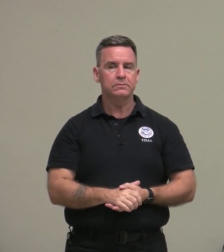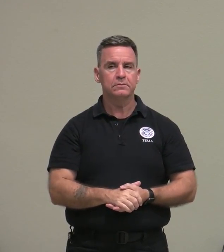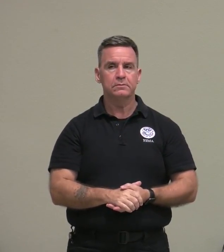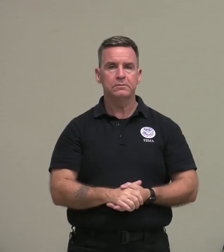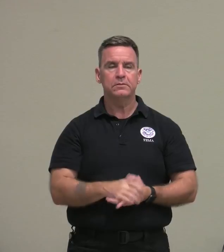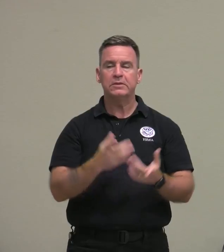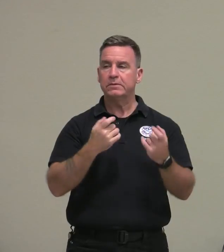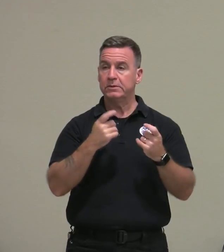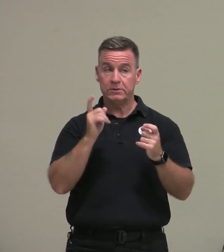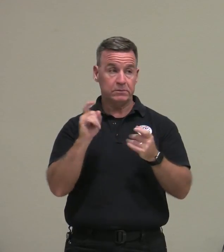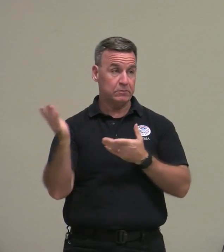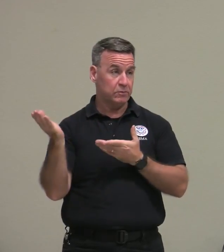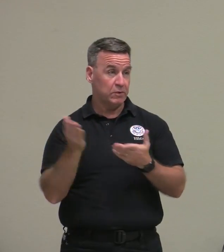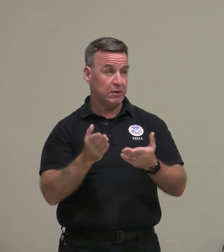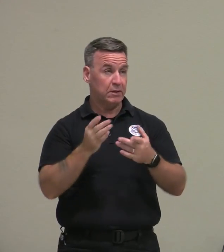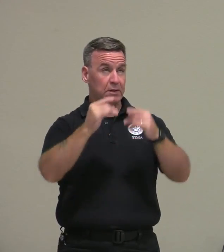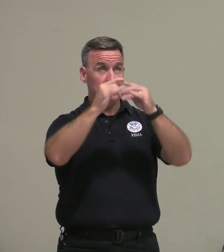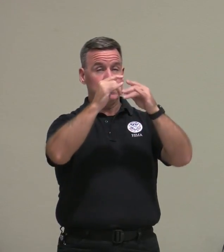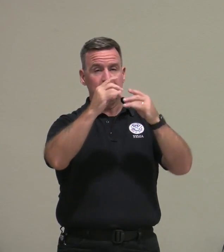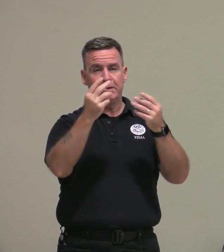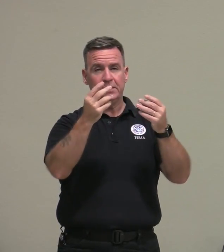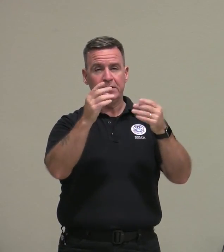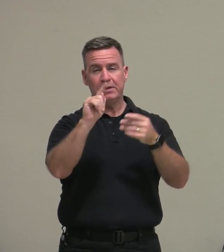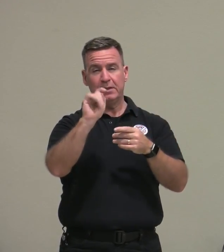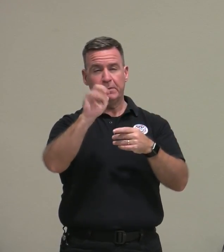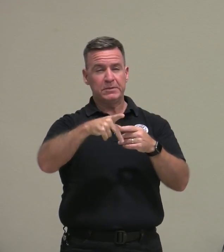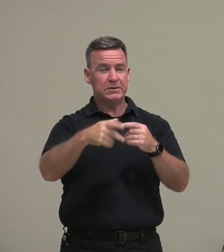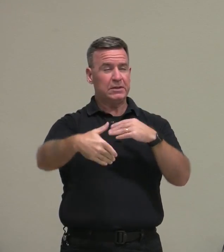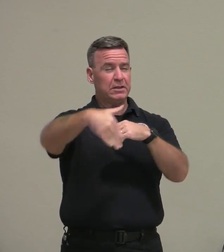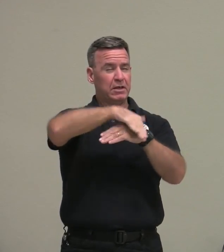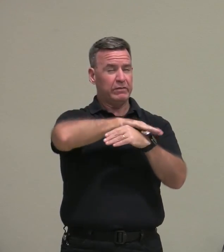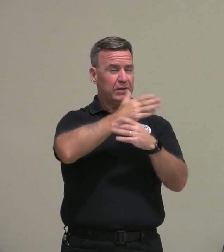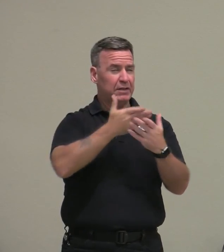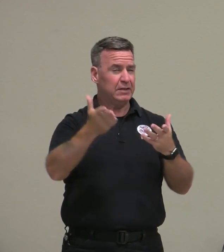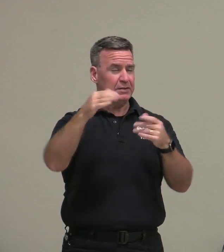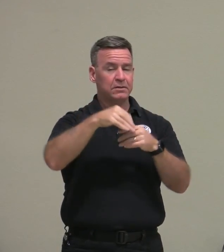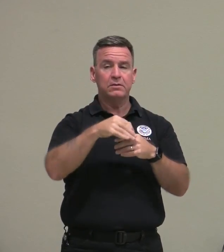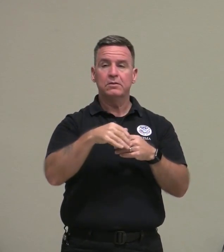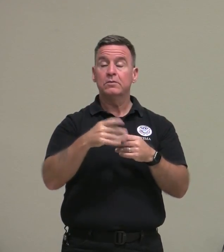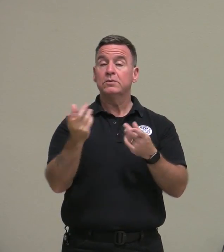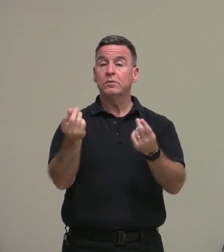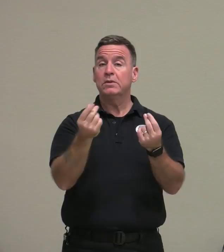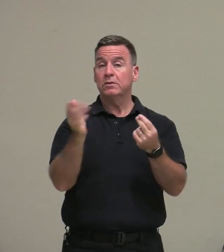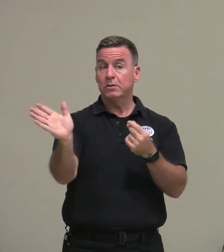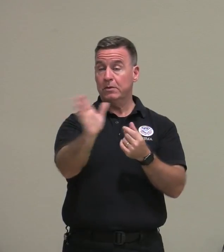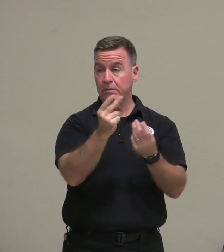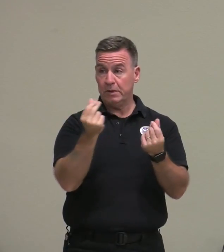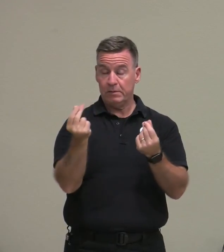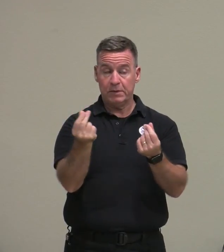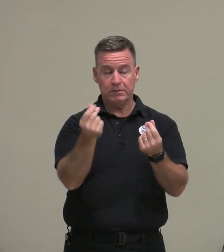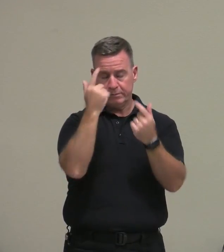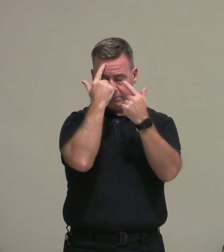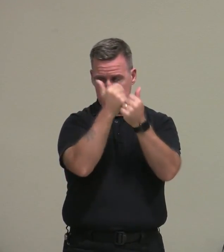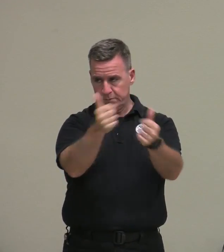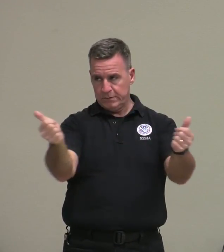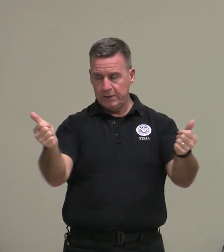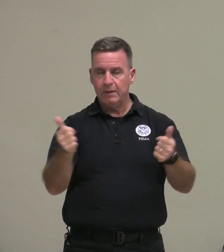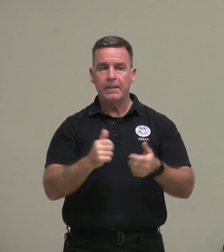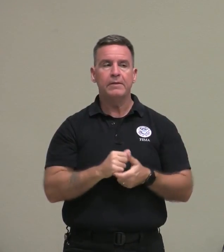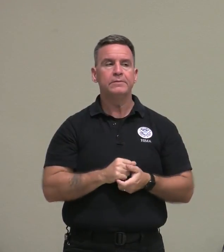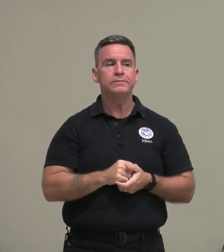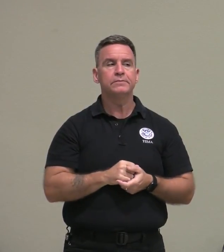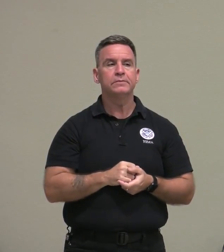Question about whether we should bring tarps to cover salvaged items. What you want to do on your property is up to you.